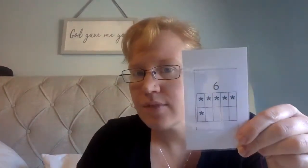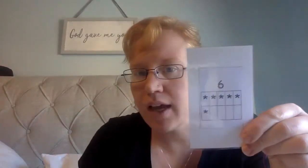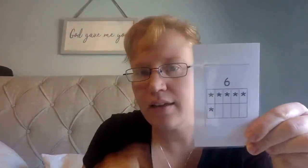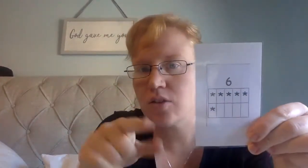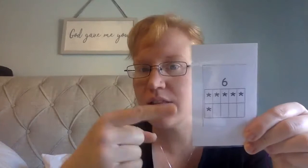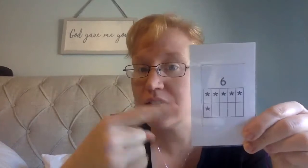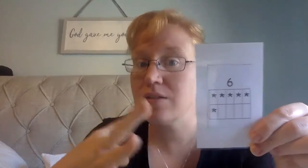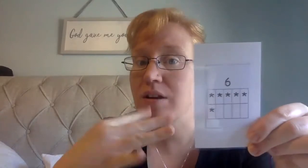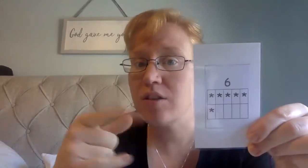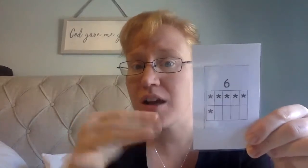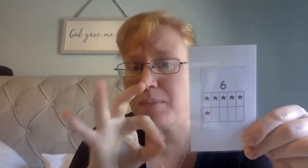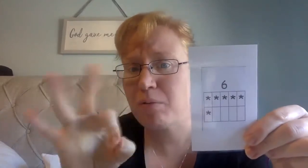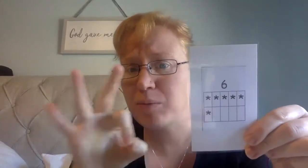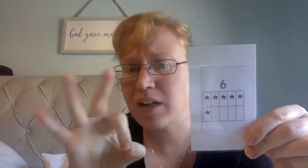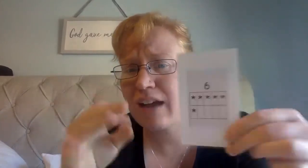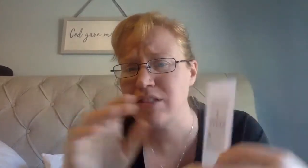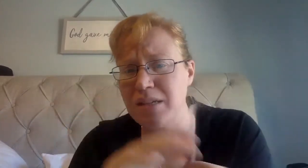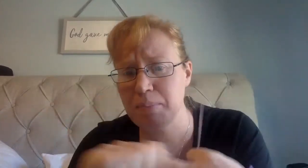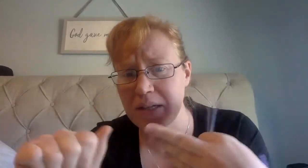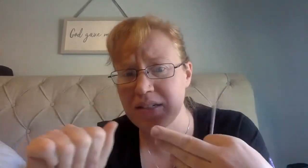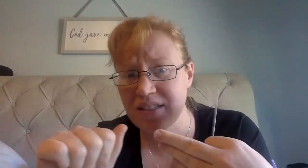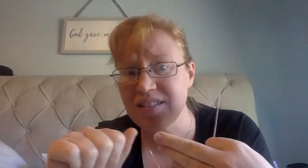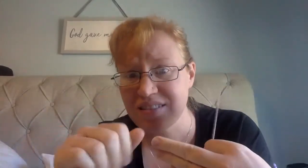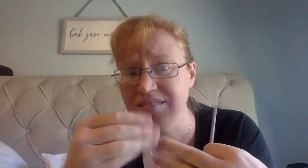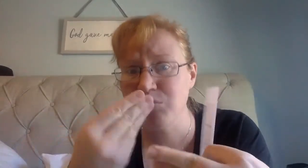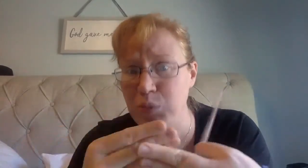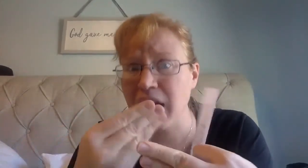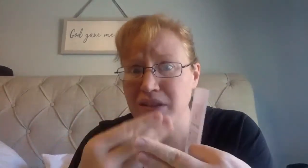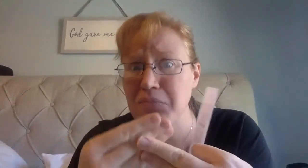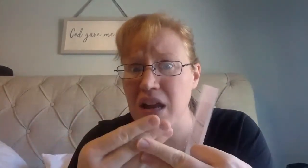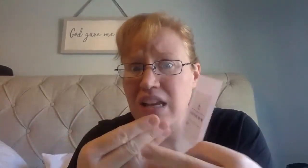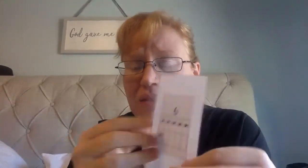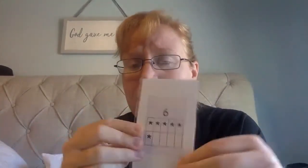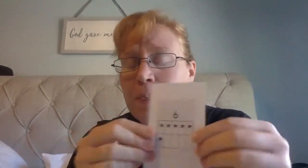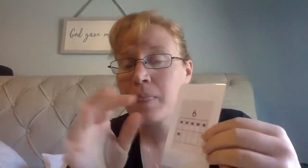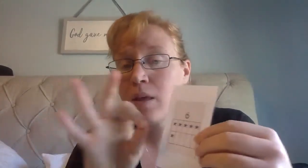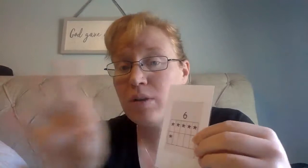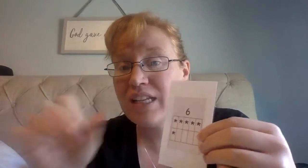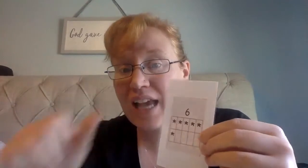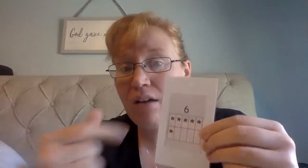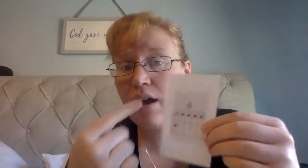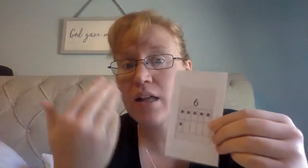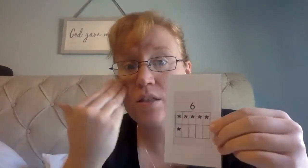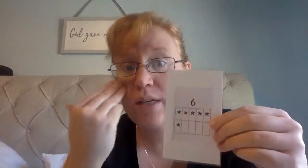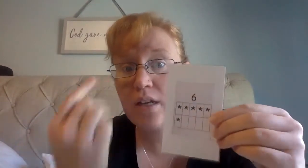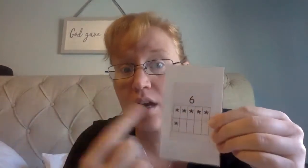Okay, so this is what I was talking about when we're counting bills, when we're counting money, we need to count on. So we know